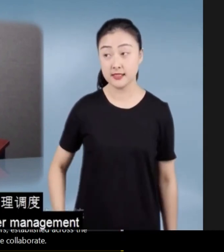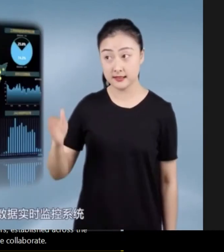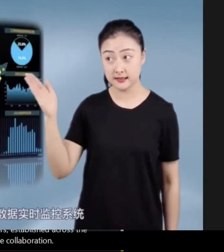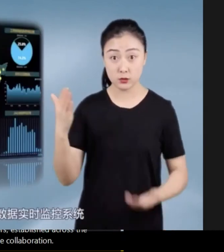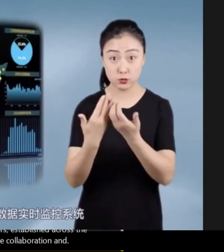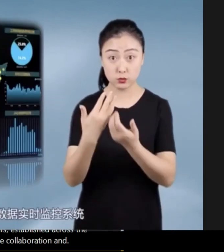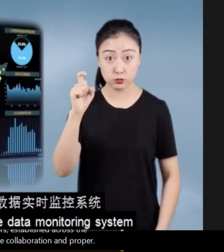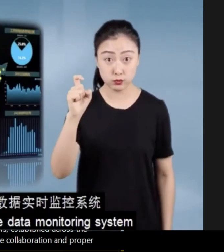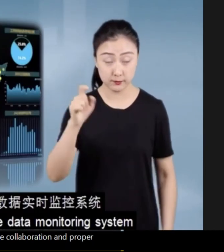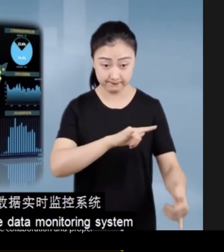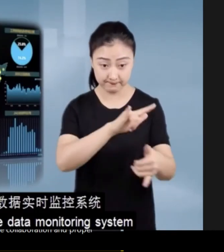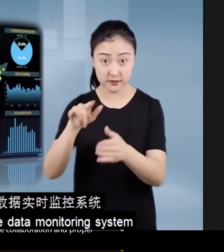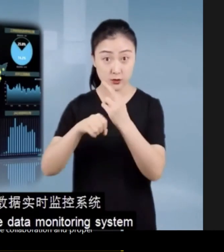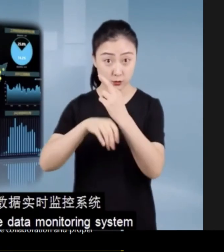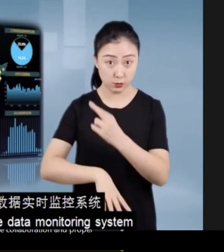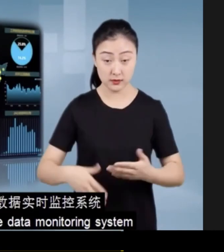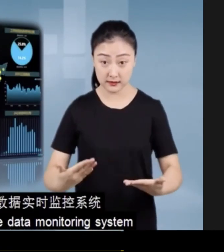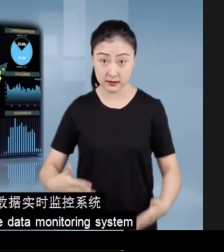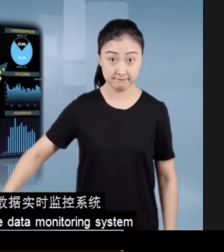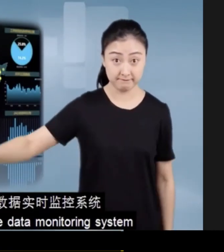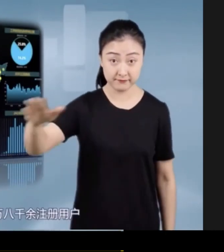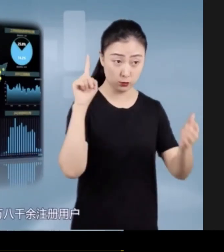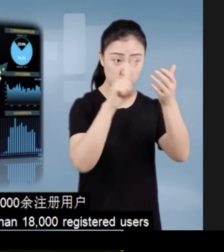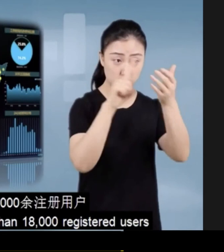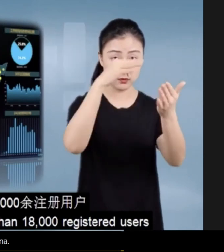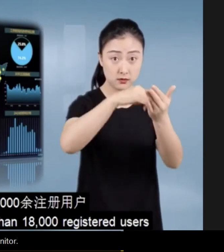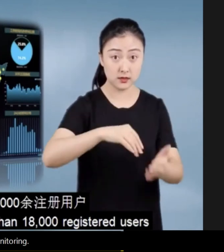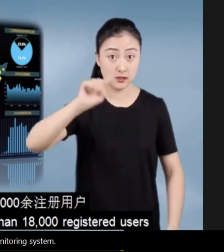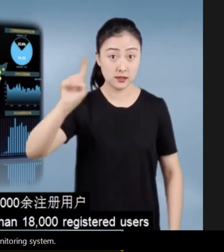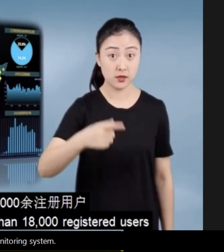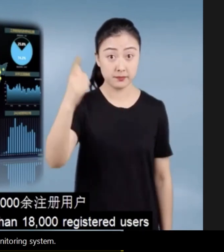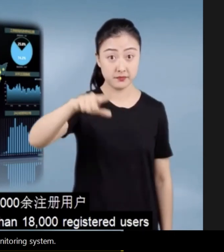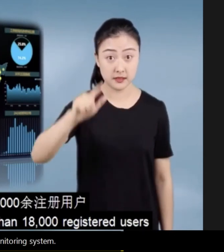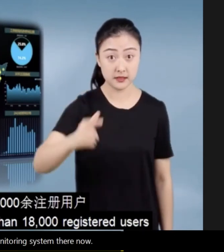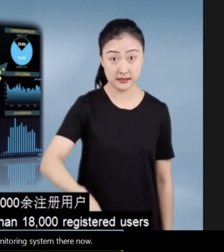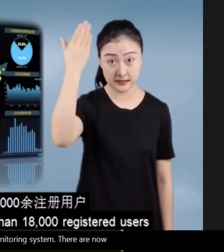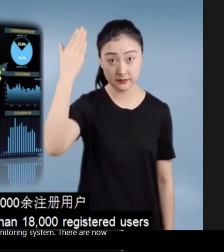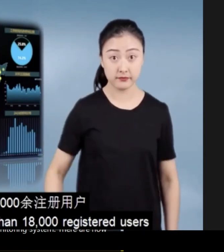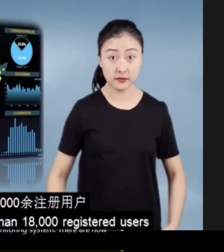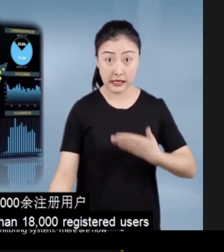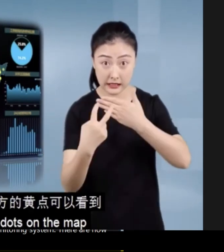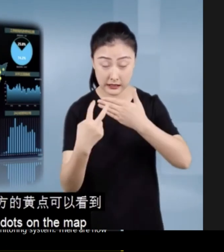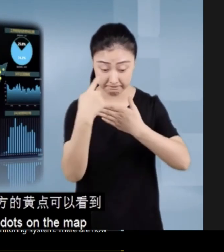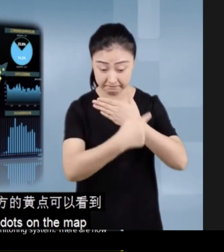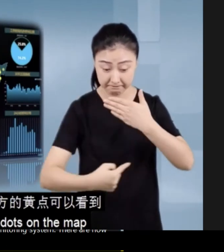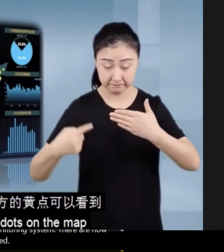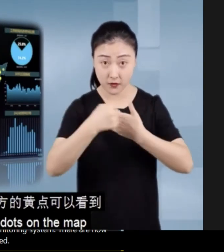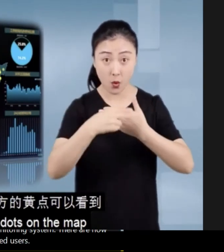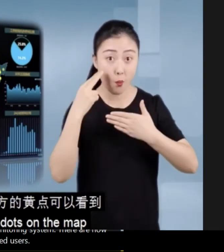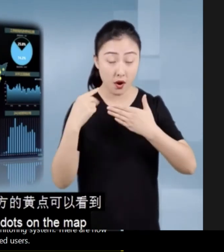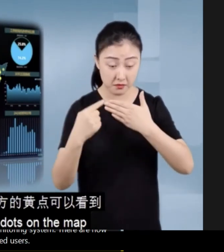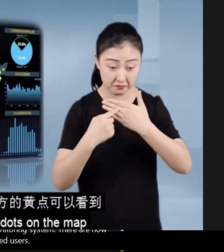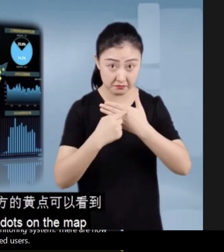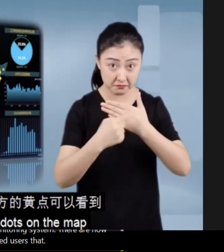collaboration and proper management. This is our real-time data monitoring system. There are now more than 18,000 registered